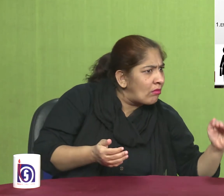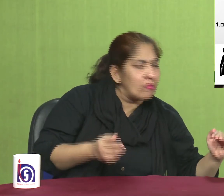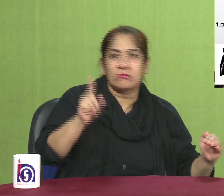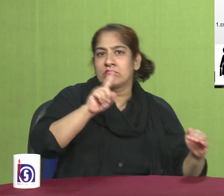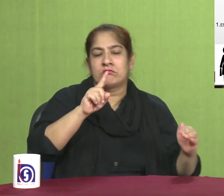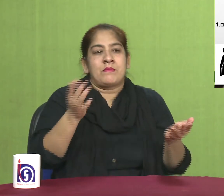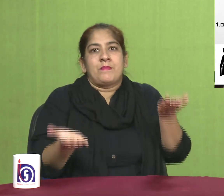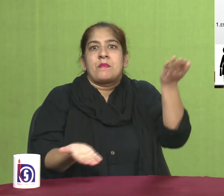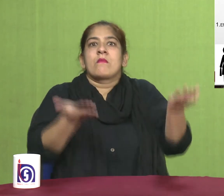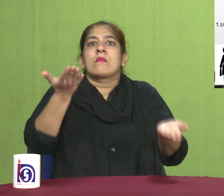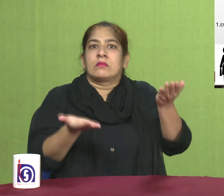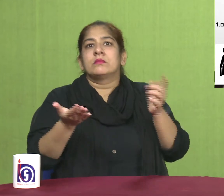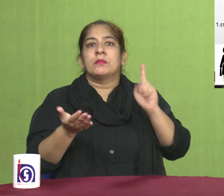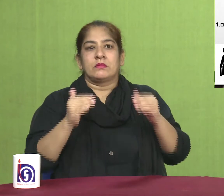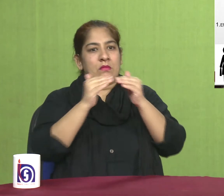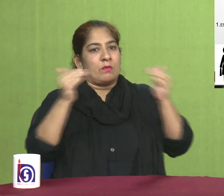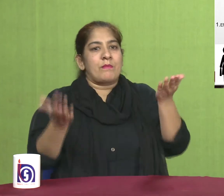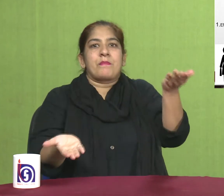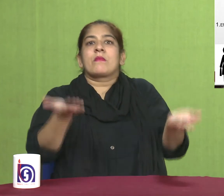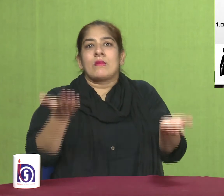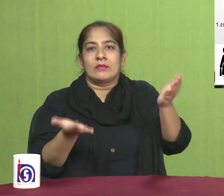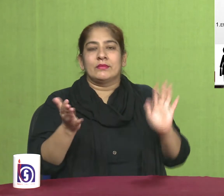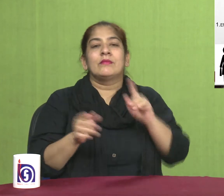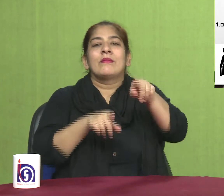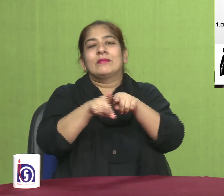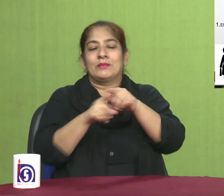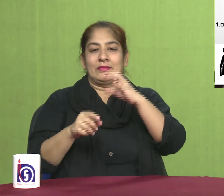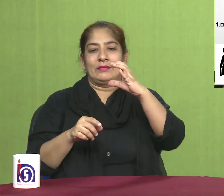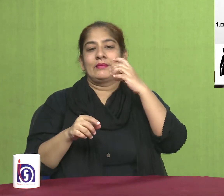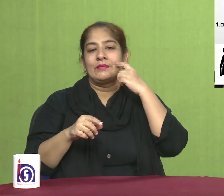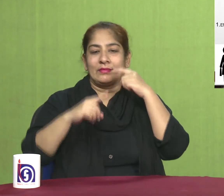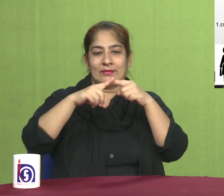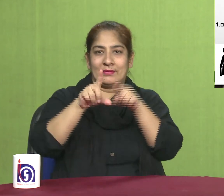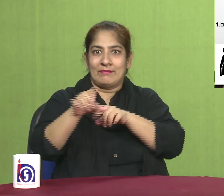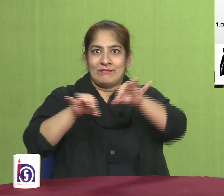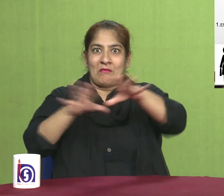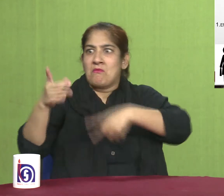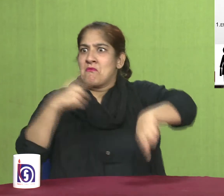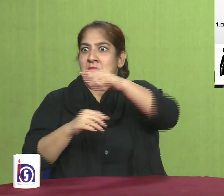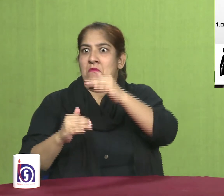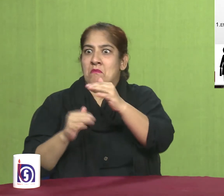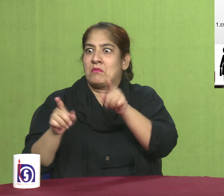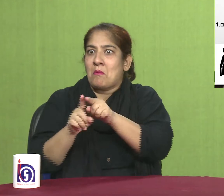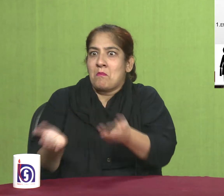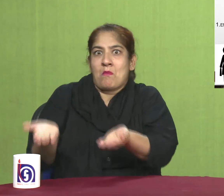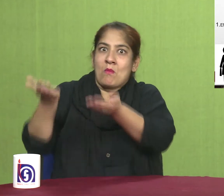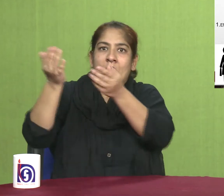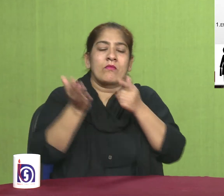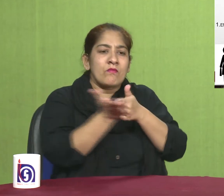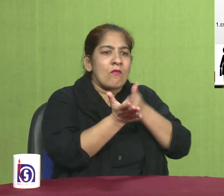also there are some regions are more developed, so to make a balance in the